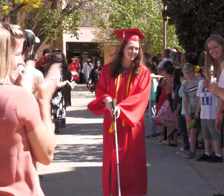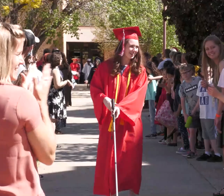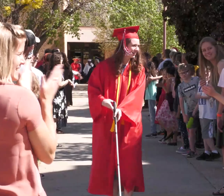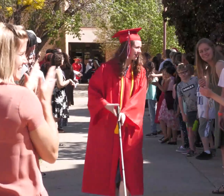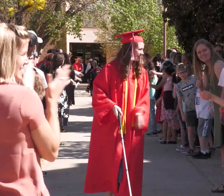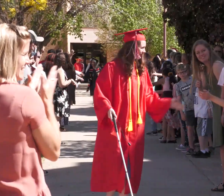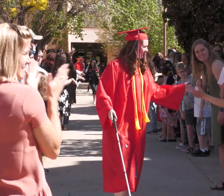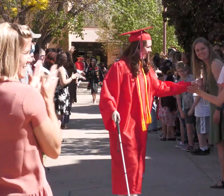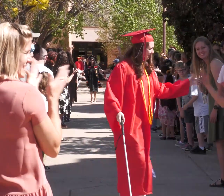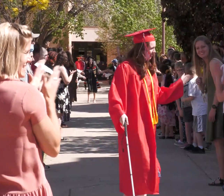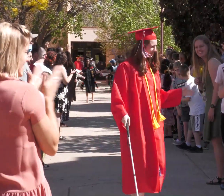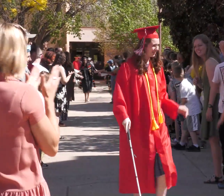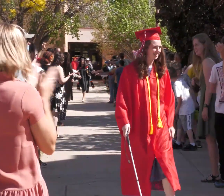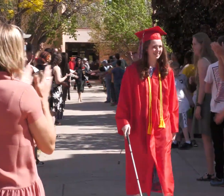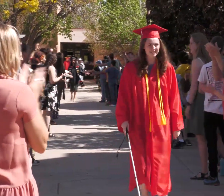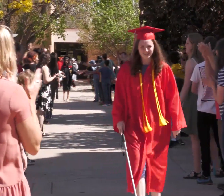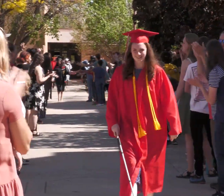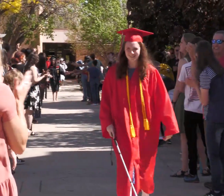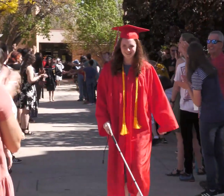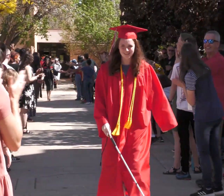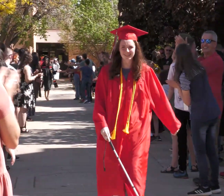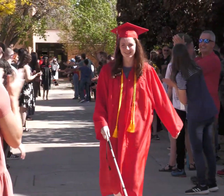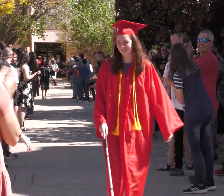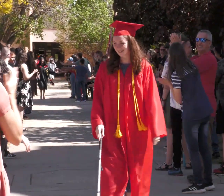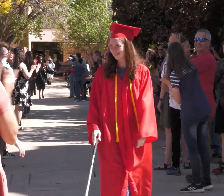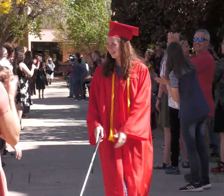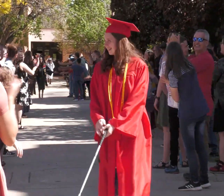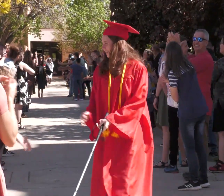Thank you.